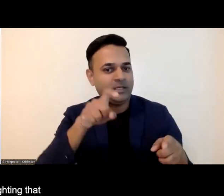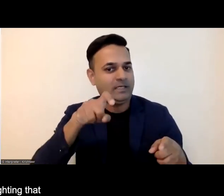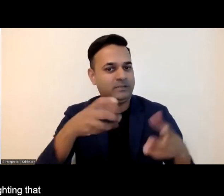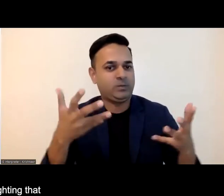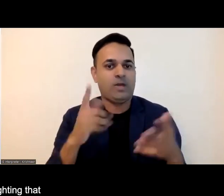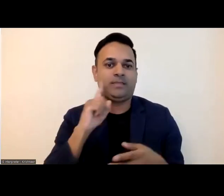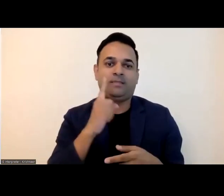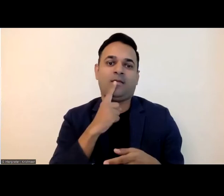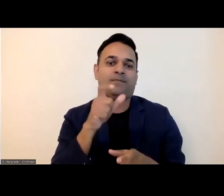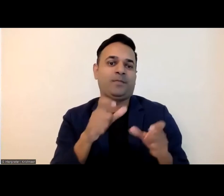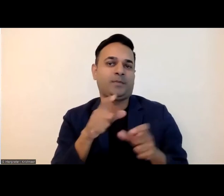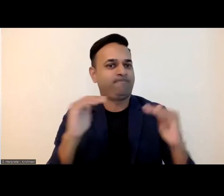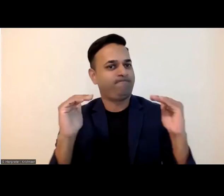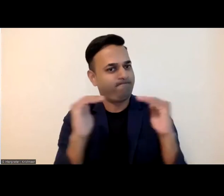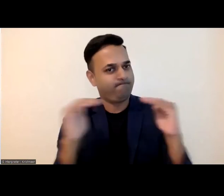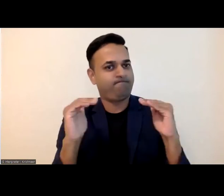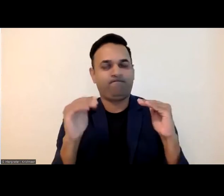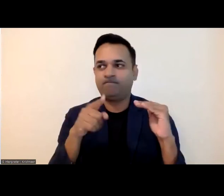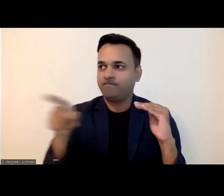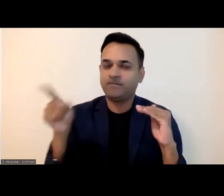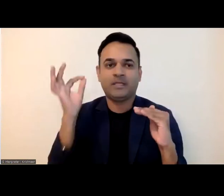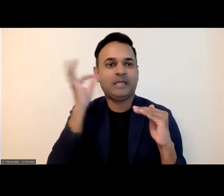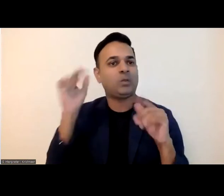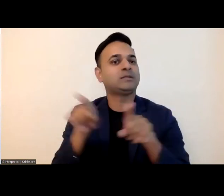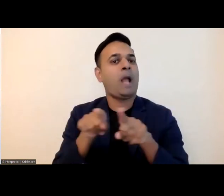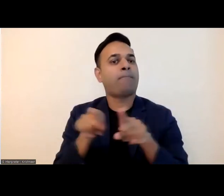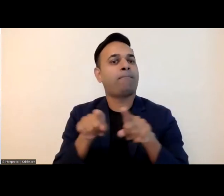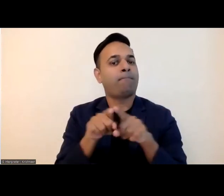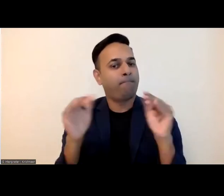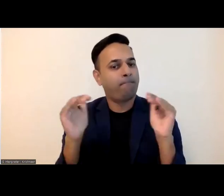that there is a need to, train the